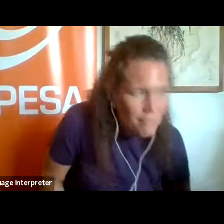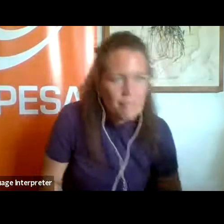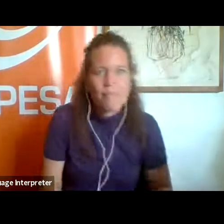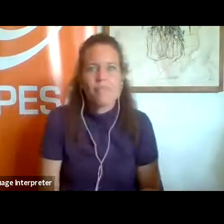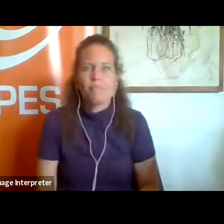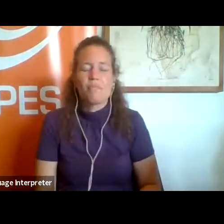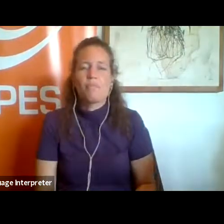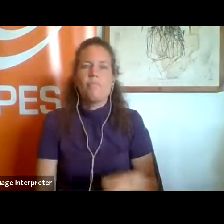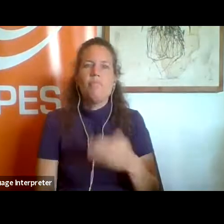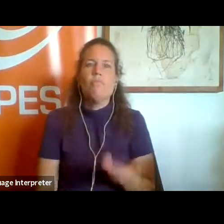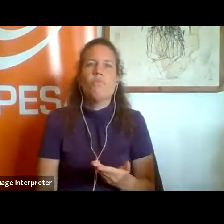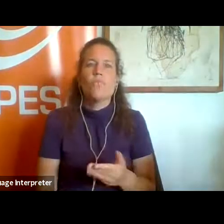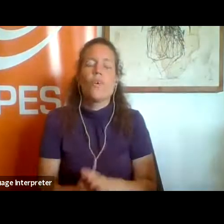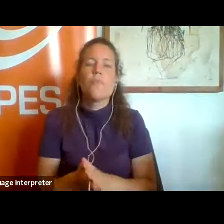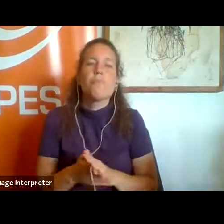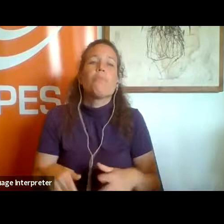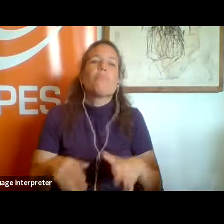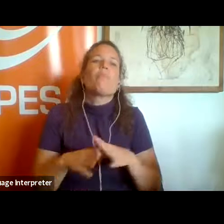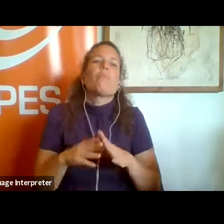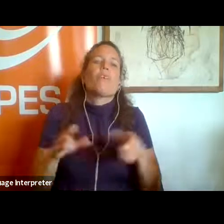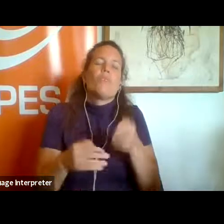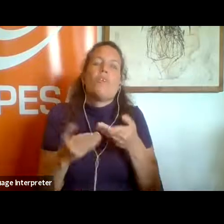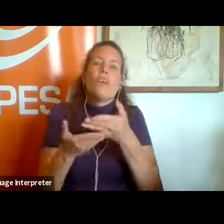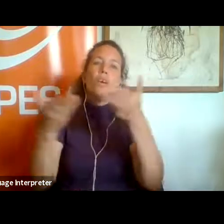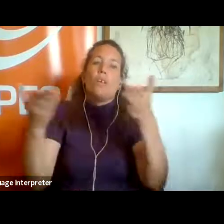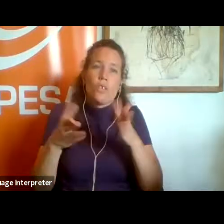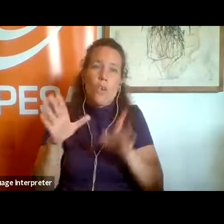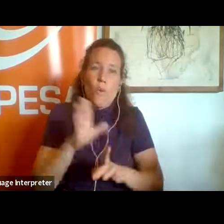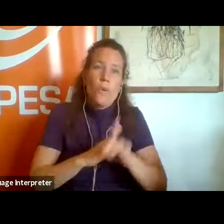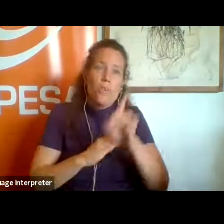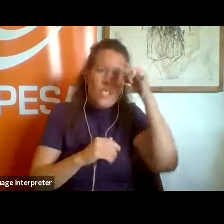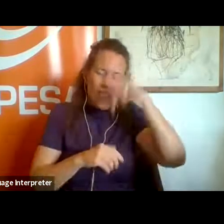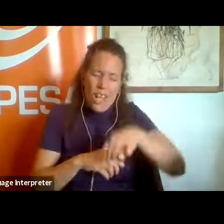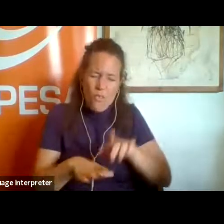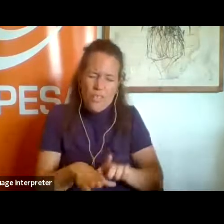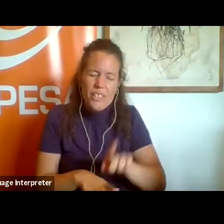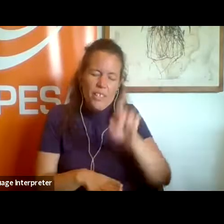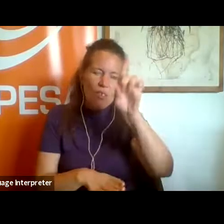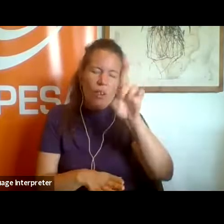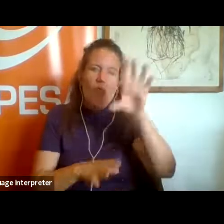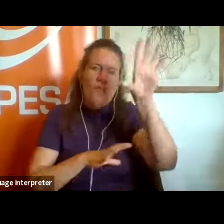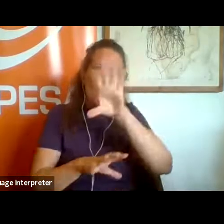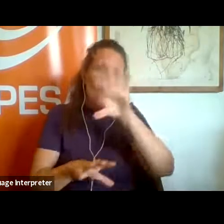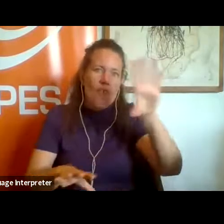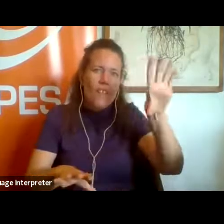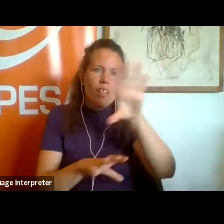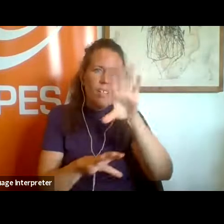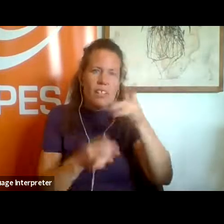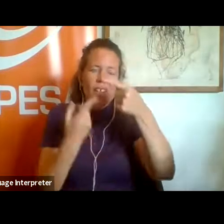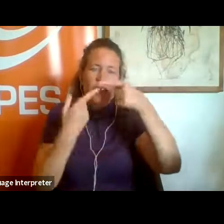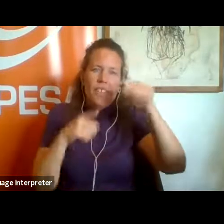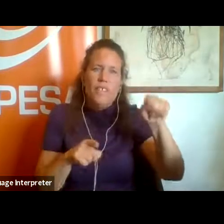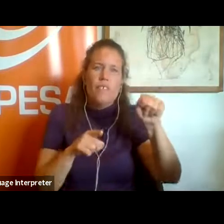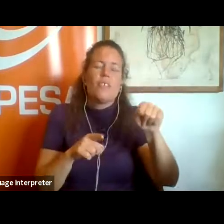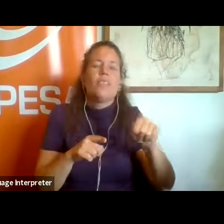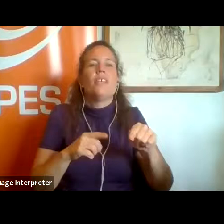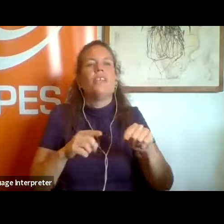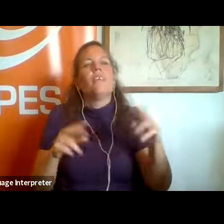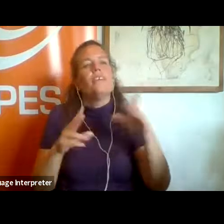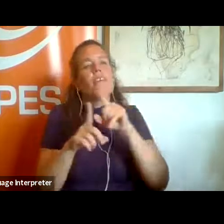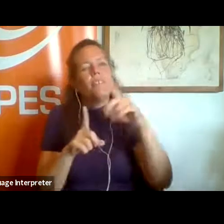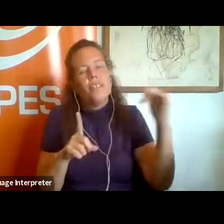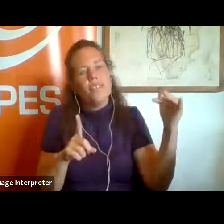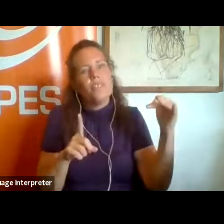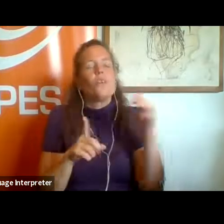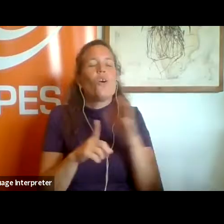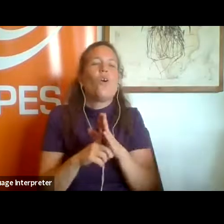Countries in the global south compared to the global north are still on the path of development when it comes to digital infrastructure, which makes us less